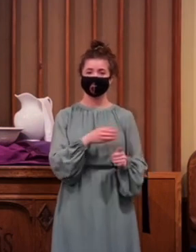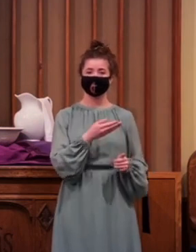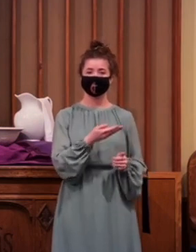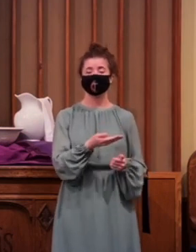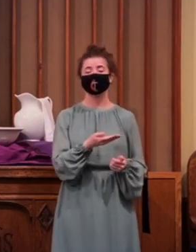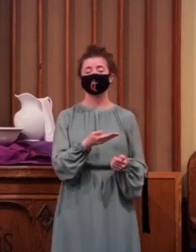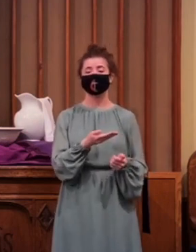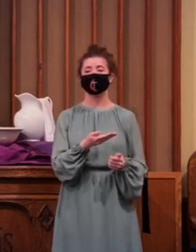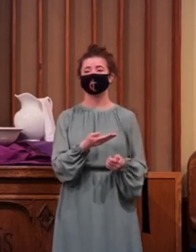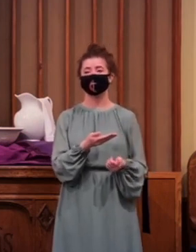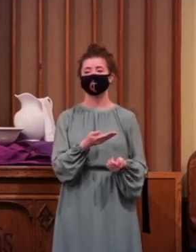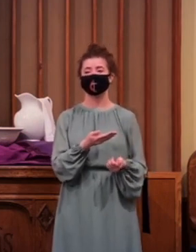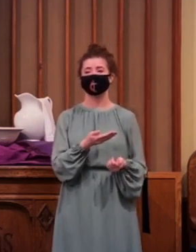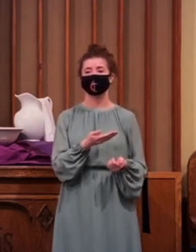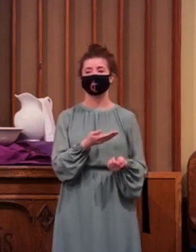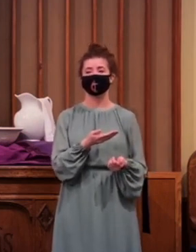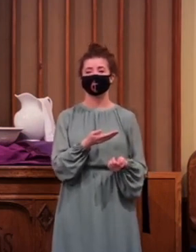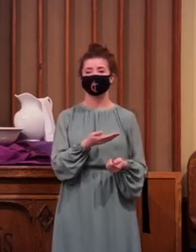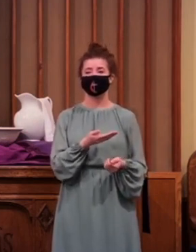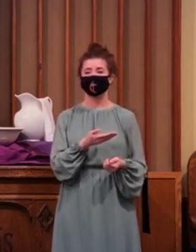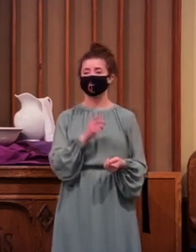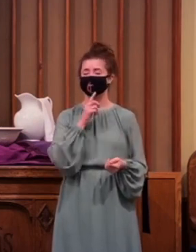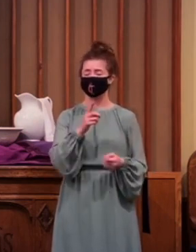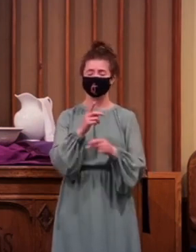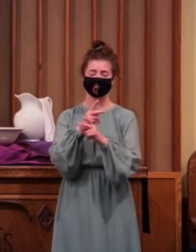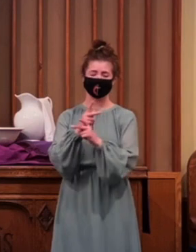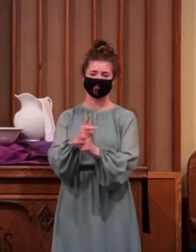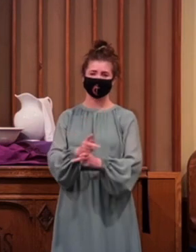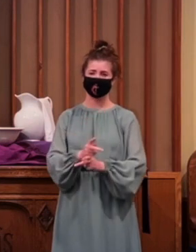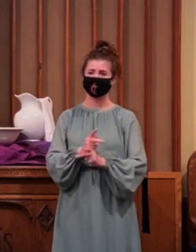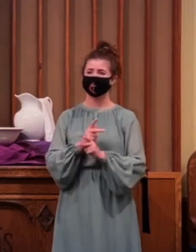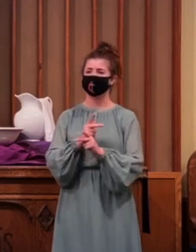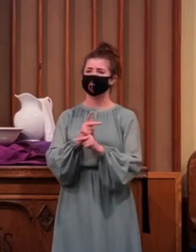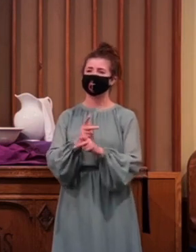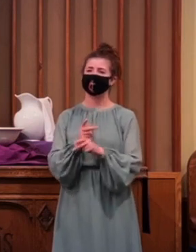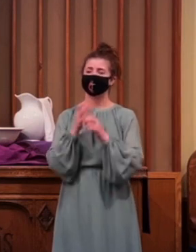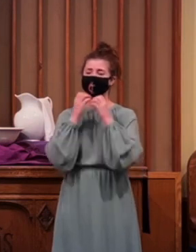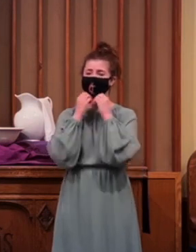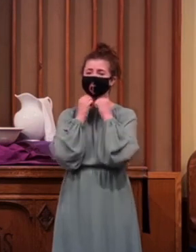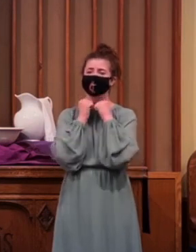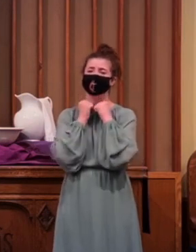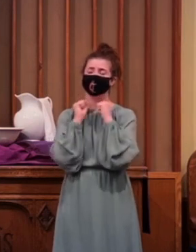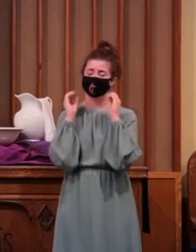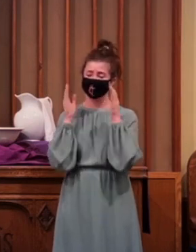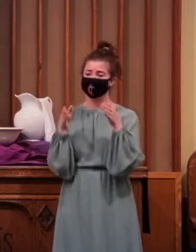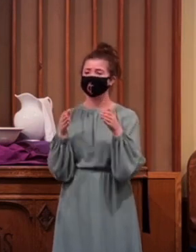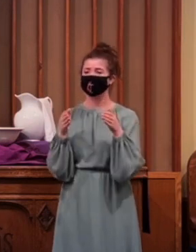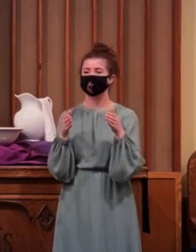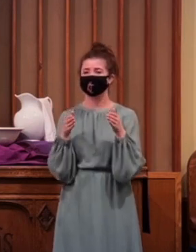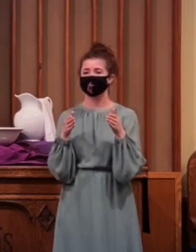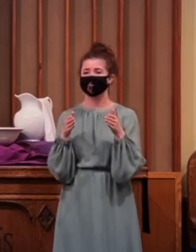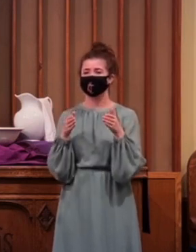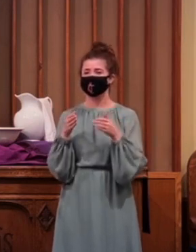Jesus lived it with all of the care and gratitude and intention that this foreknowledge